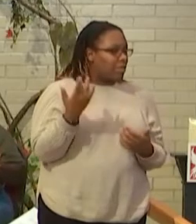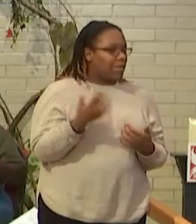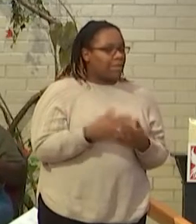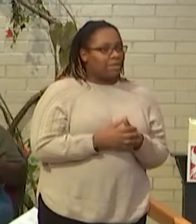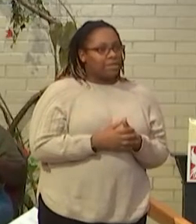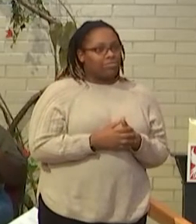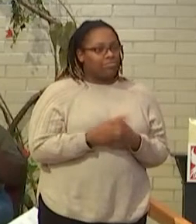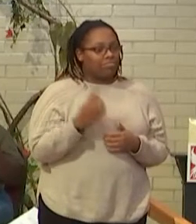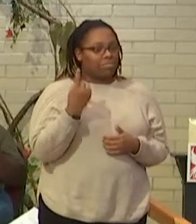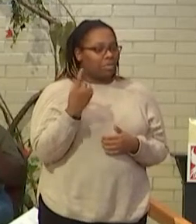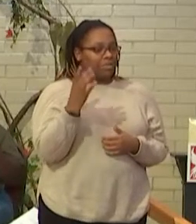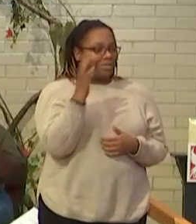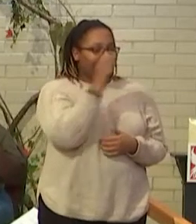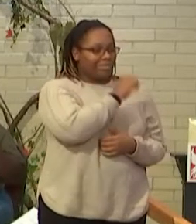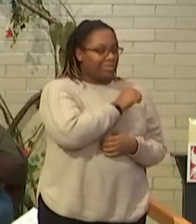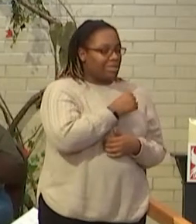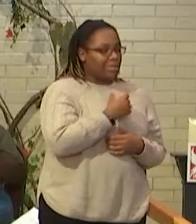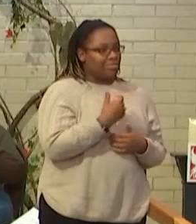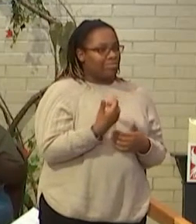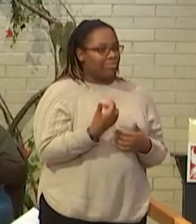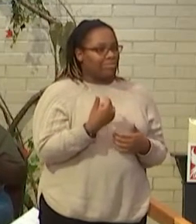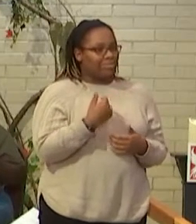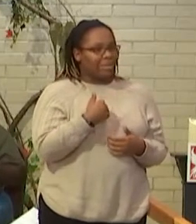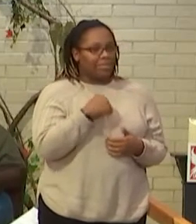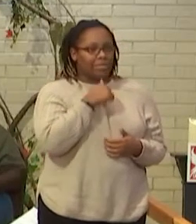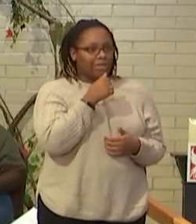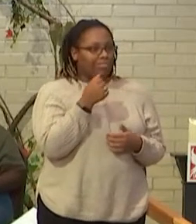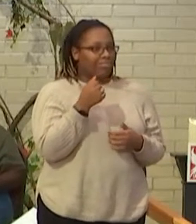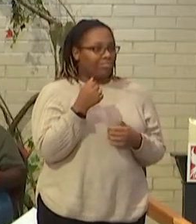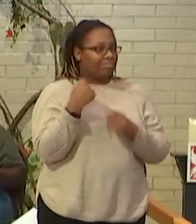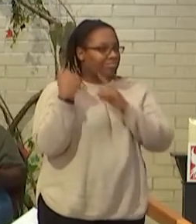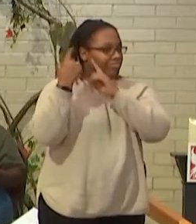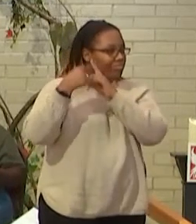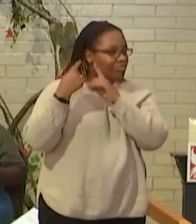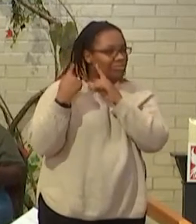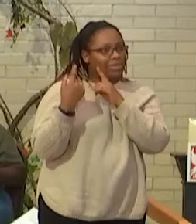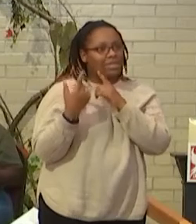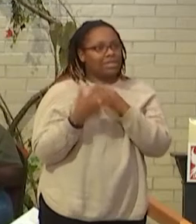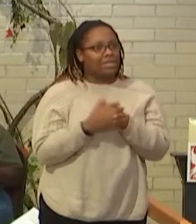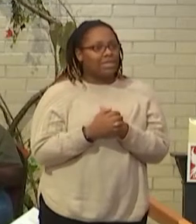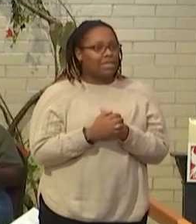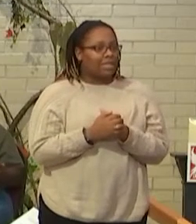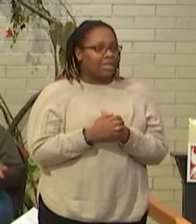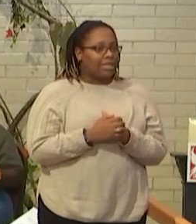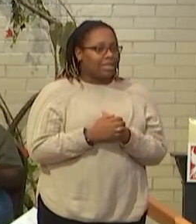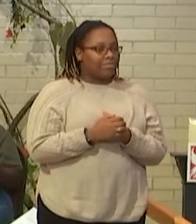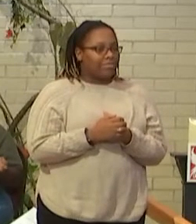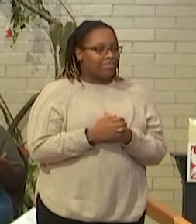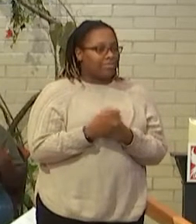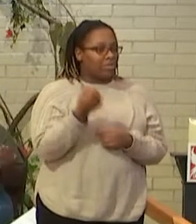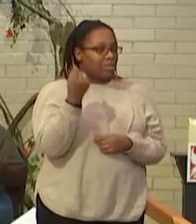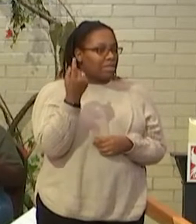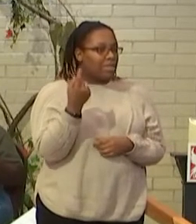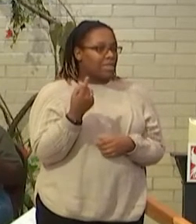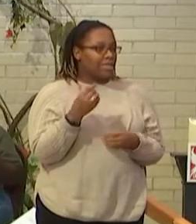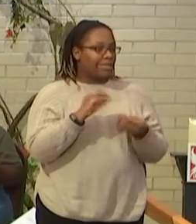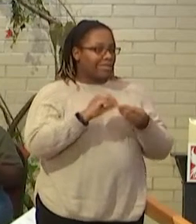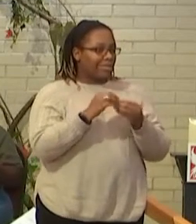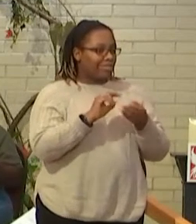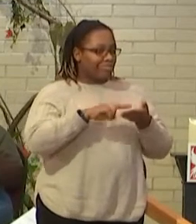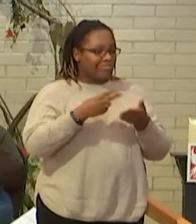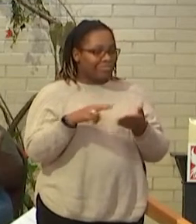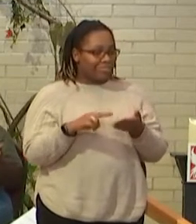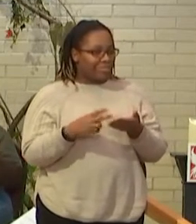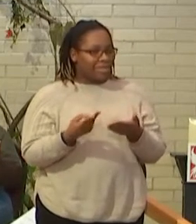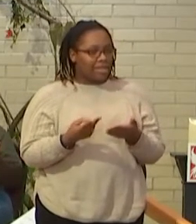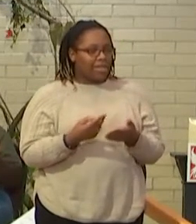missing, that there was something like I was not processing. So finding out that I have dyscalculia not only helped me pass my